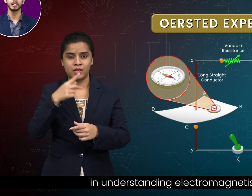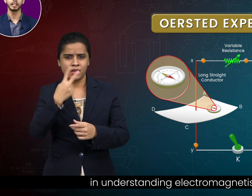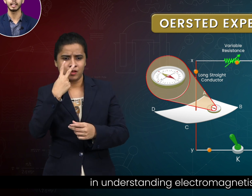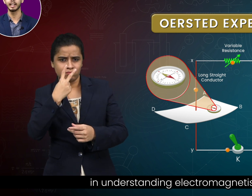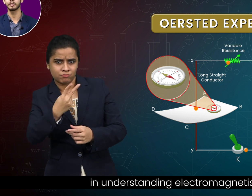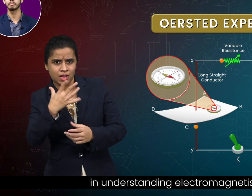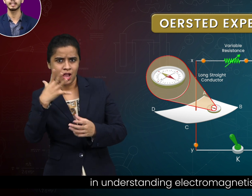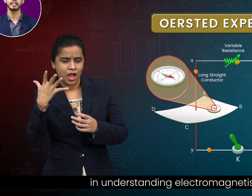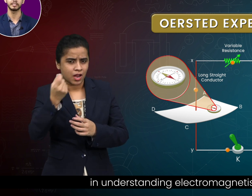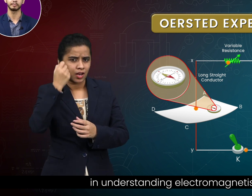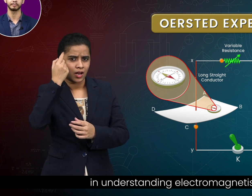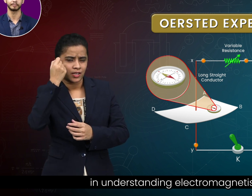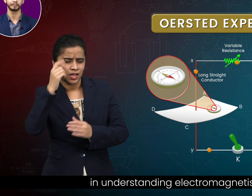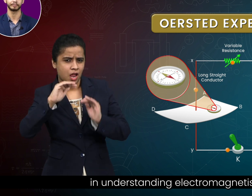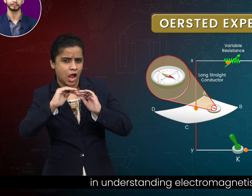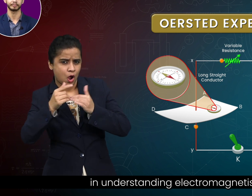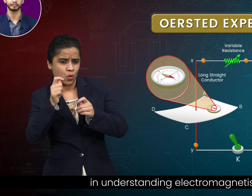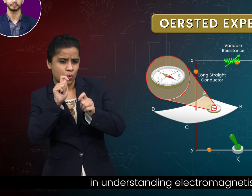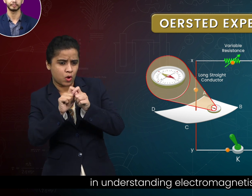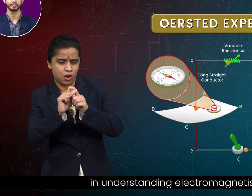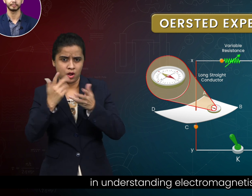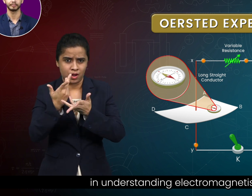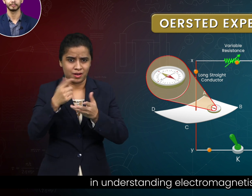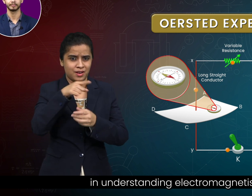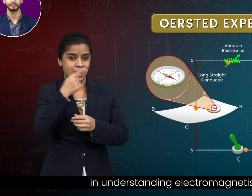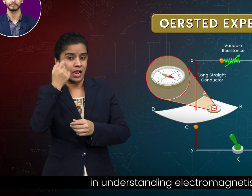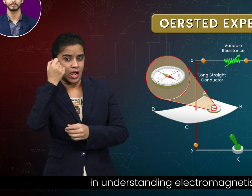understanding electromagnetism.